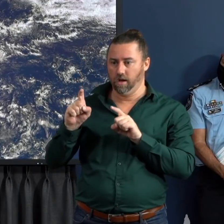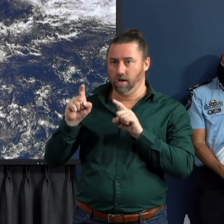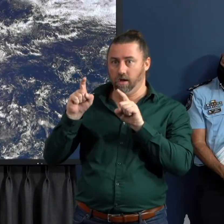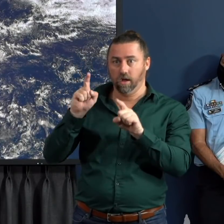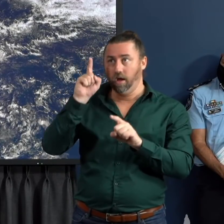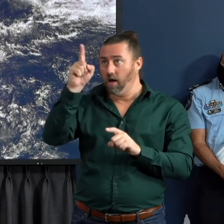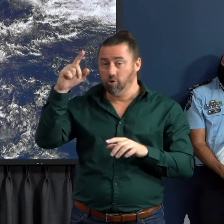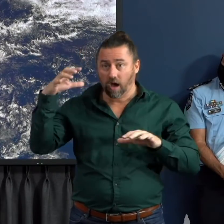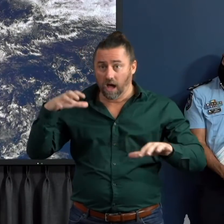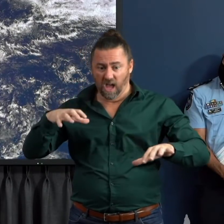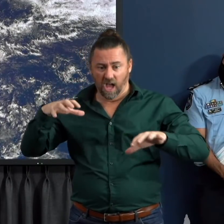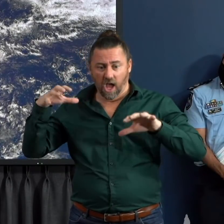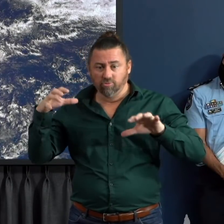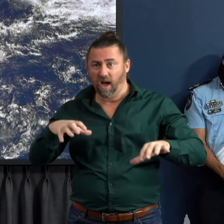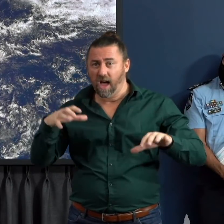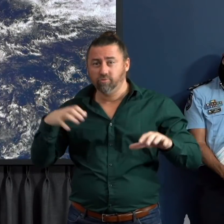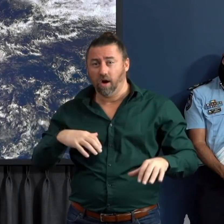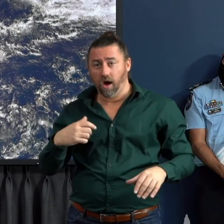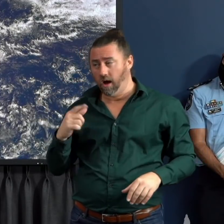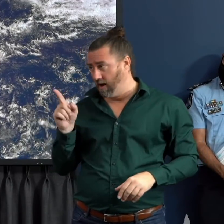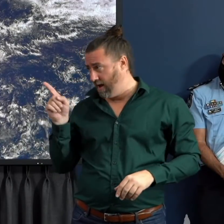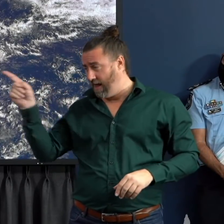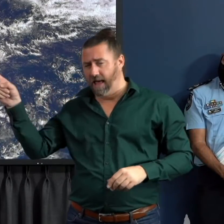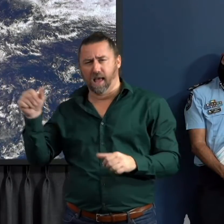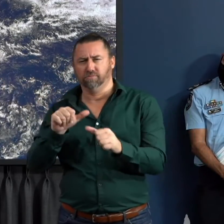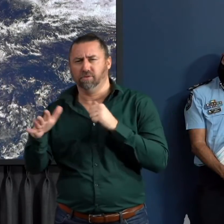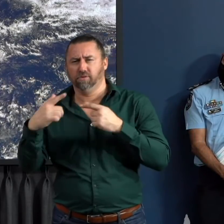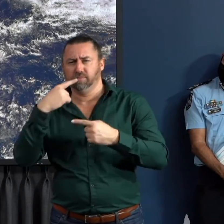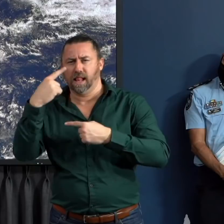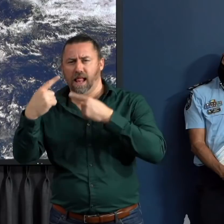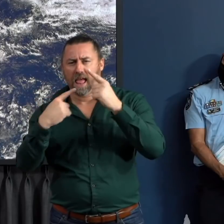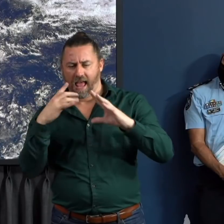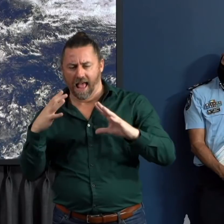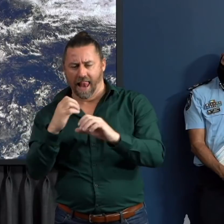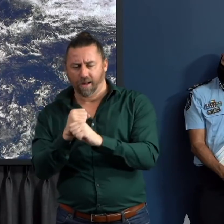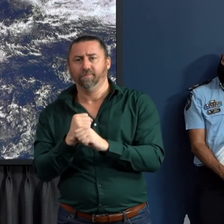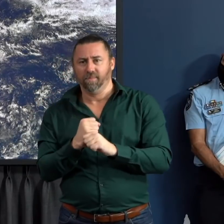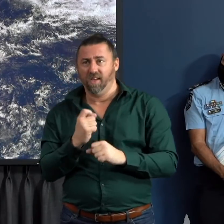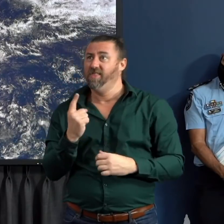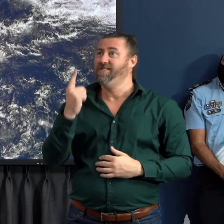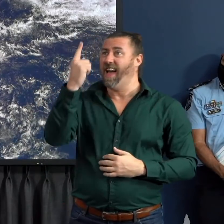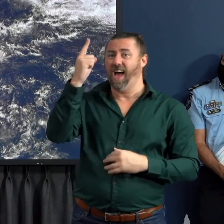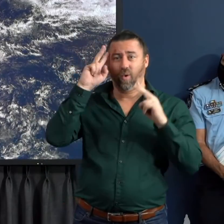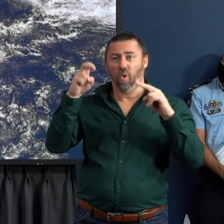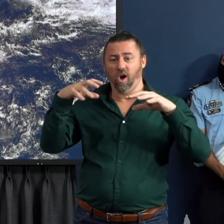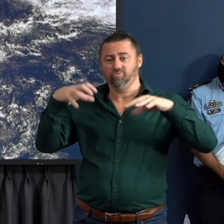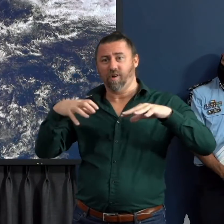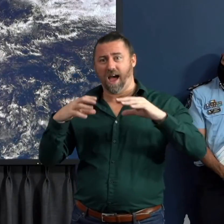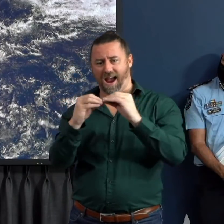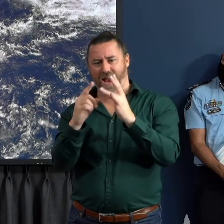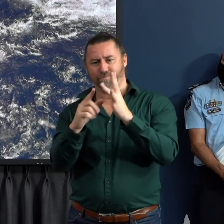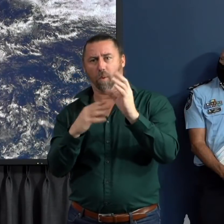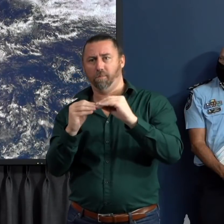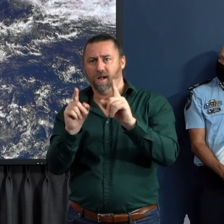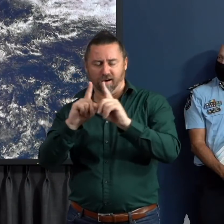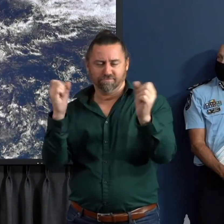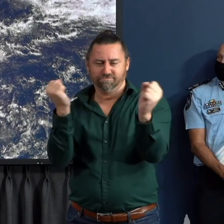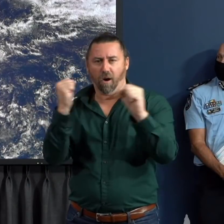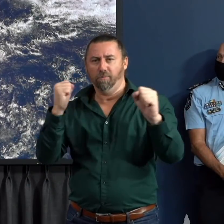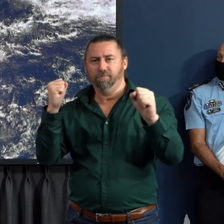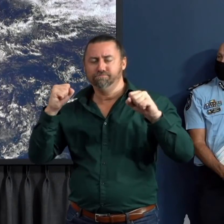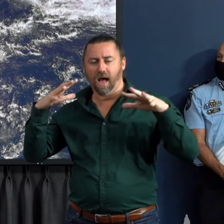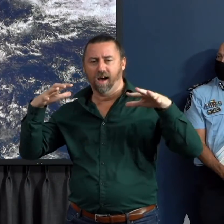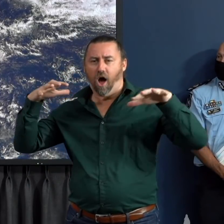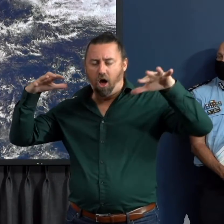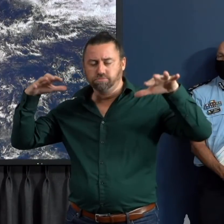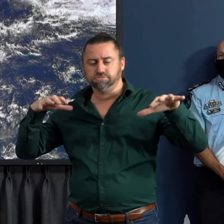much rain. I thought the Lord Mayor explained it incredibly well. There is a rain bomb that is just sitting over the entire southeast. And as